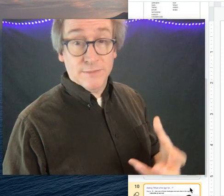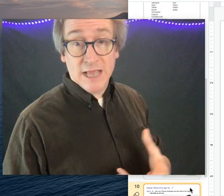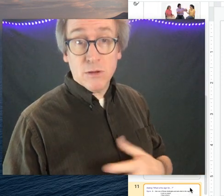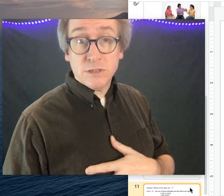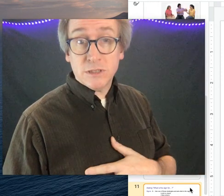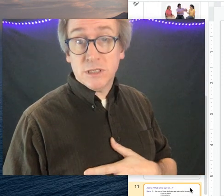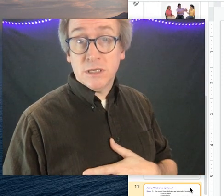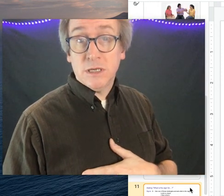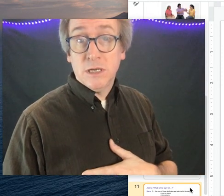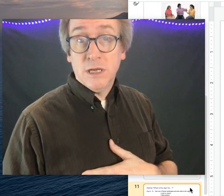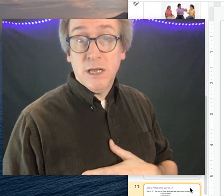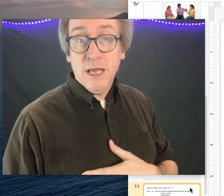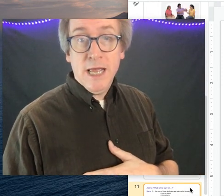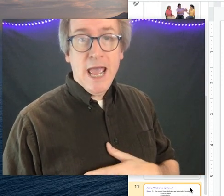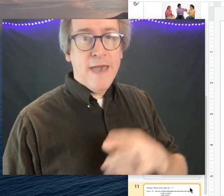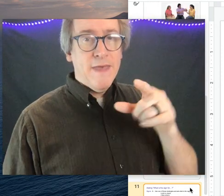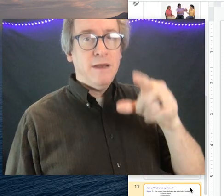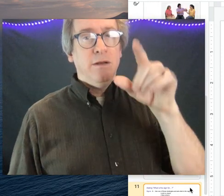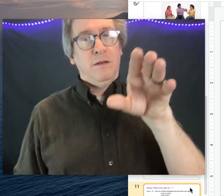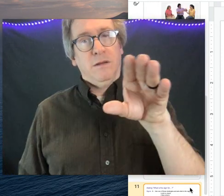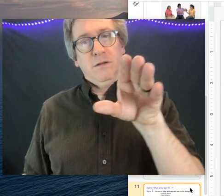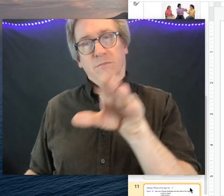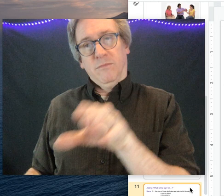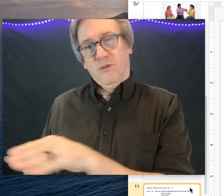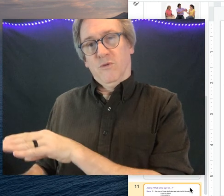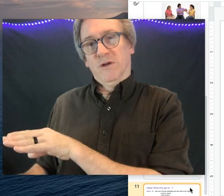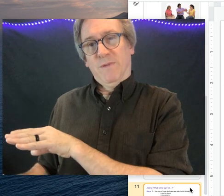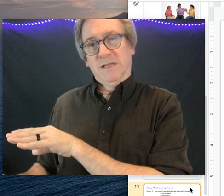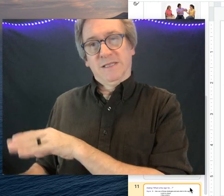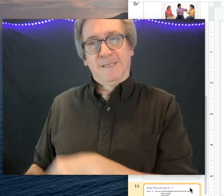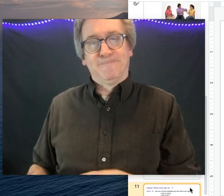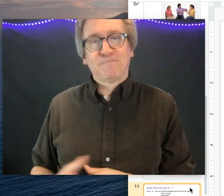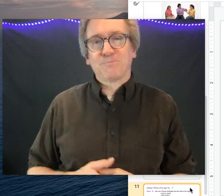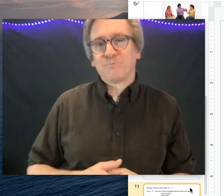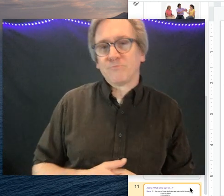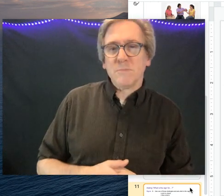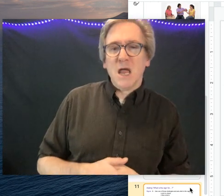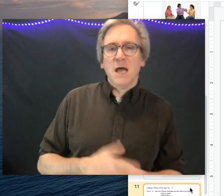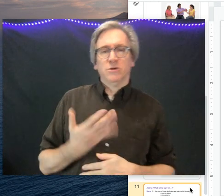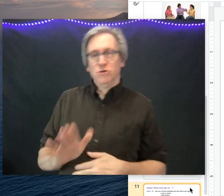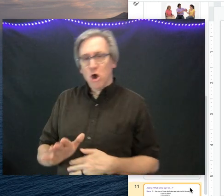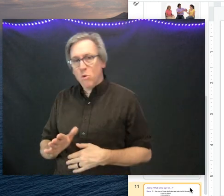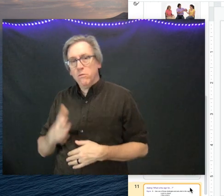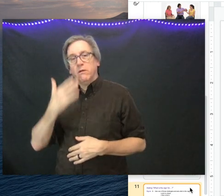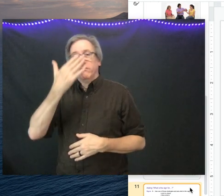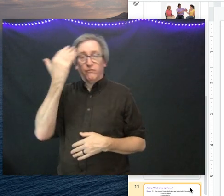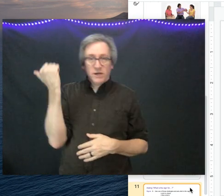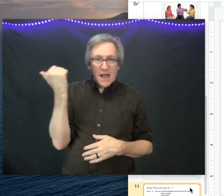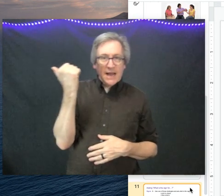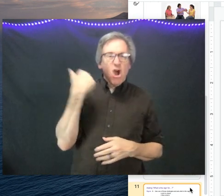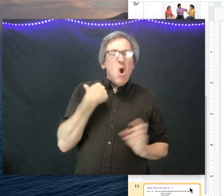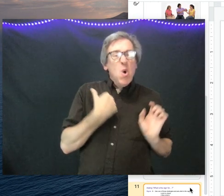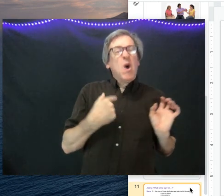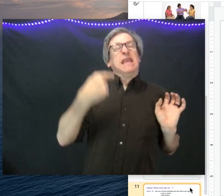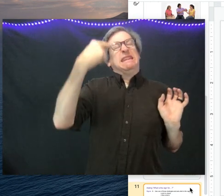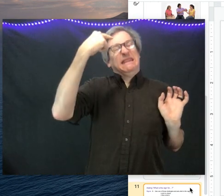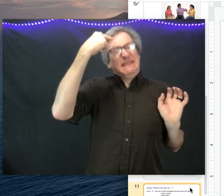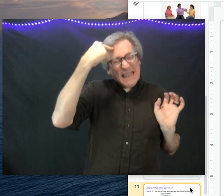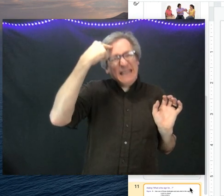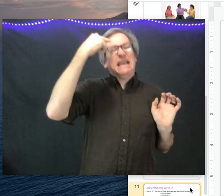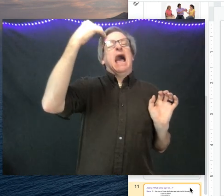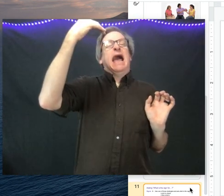acting something out, and then the responses. I don't know, forgot. Oh,